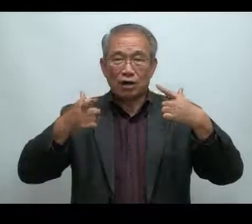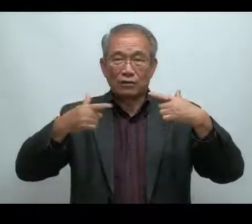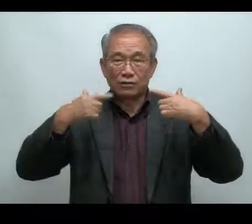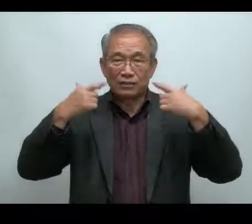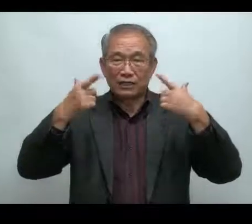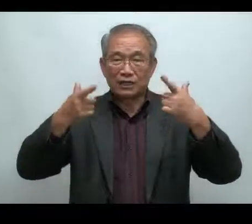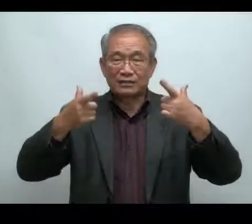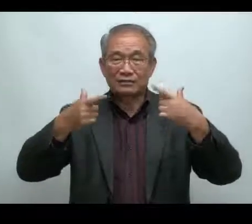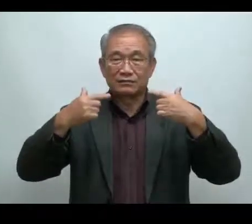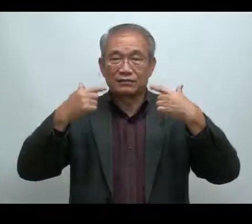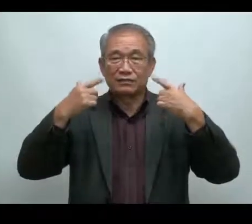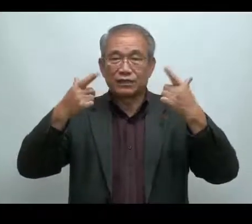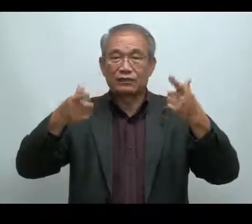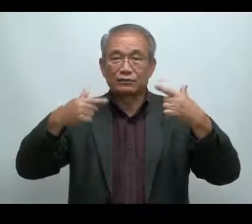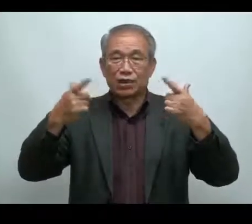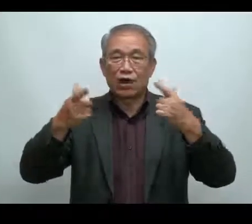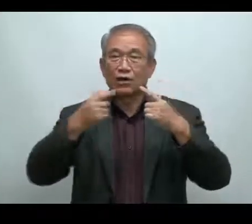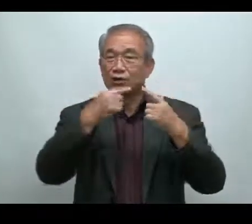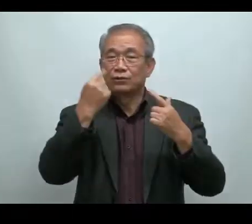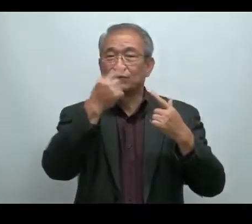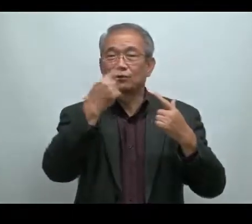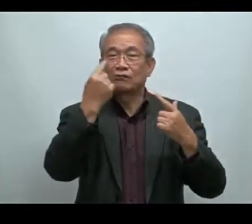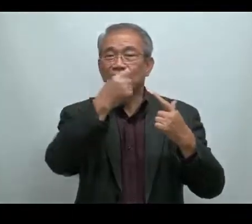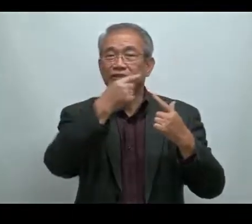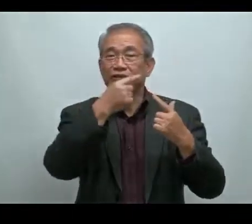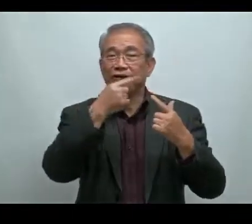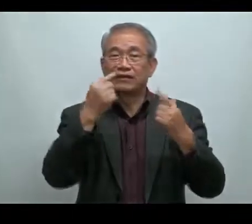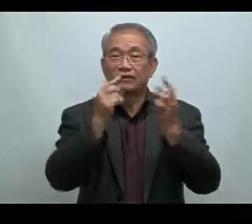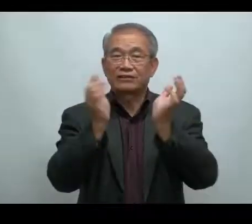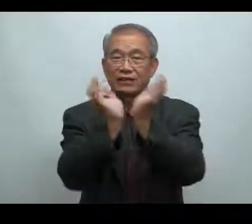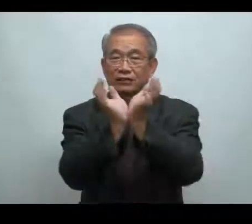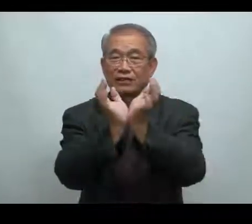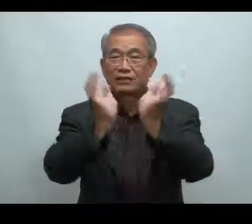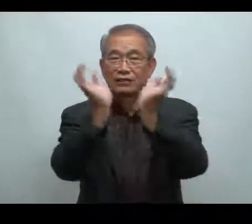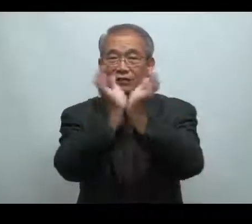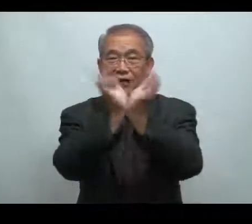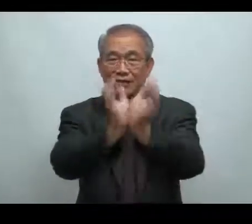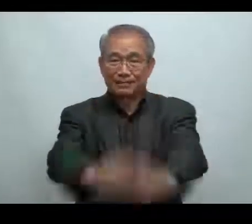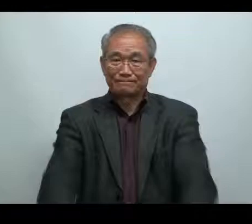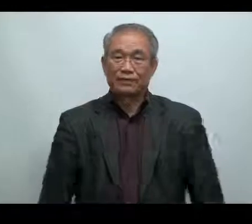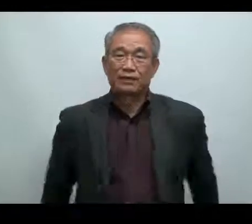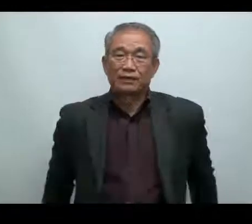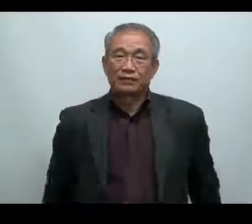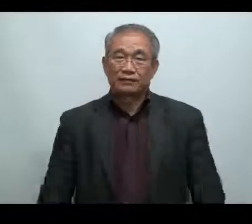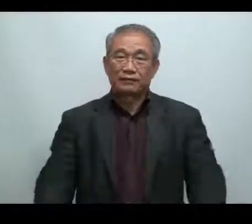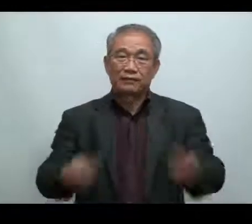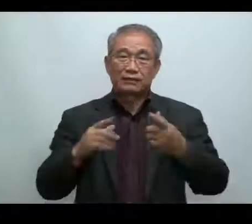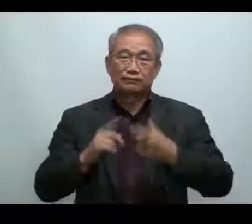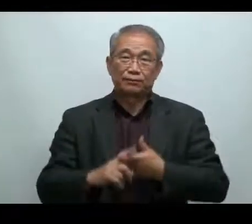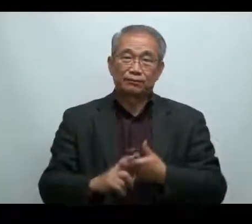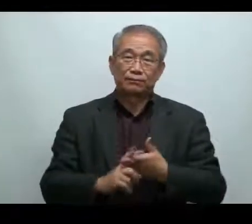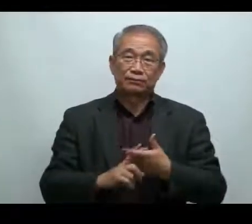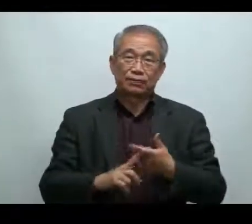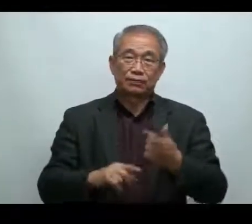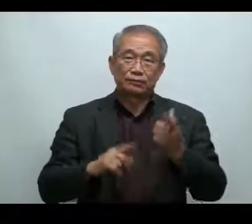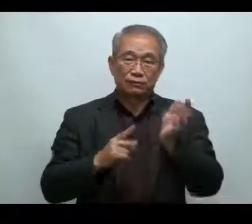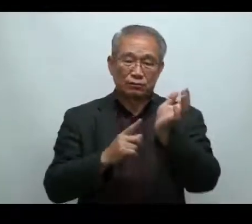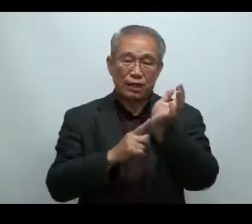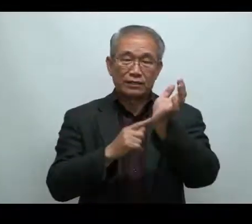when you sing or talk, you do not feel anything touching or grinding. Now this is important because when you grind your